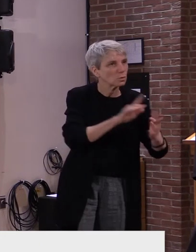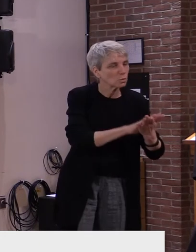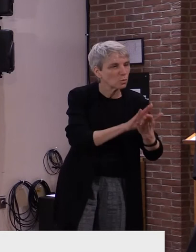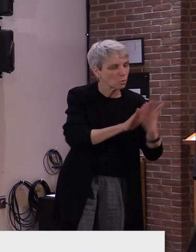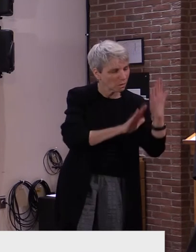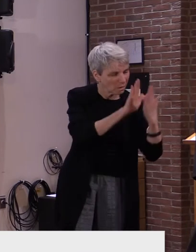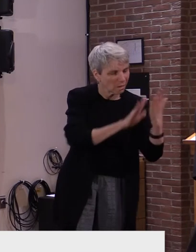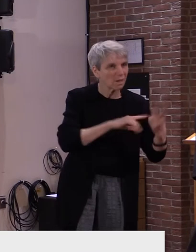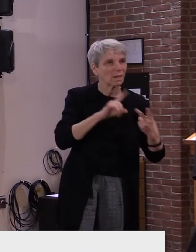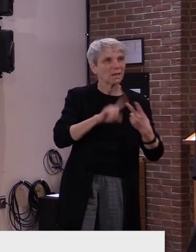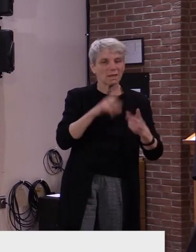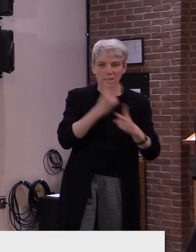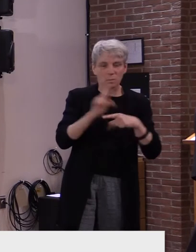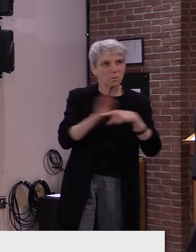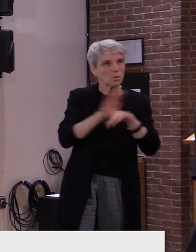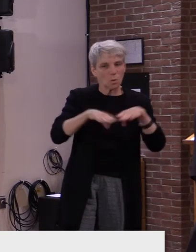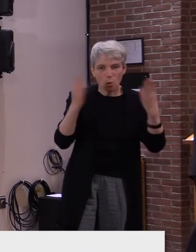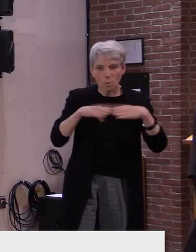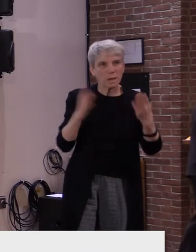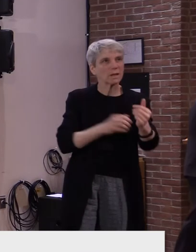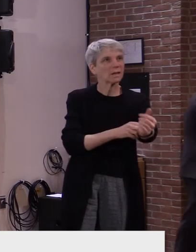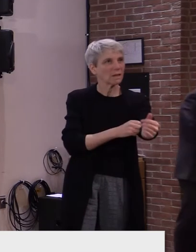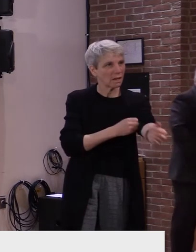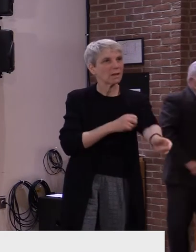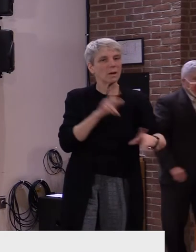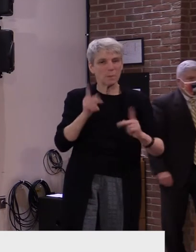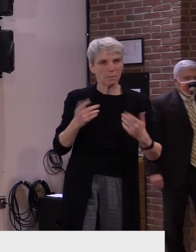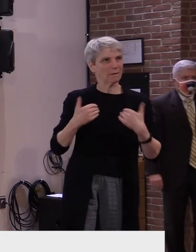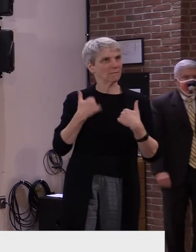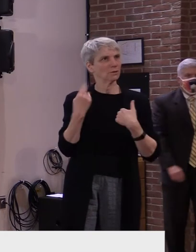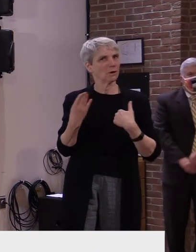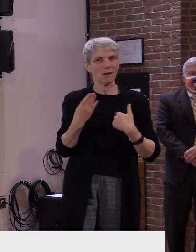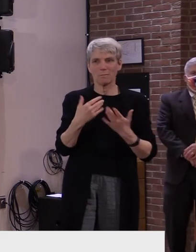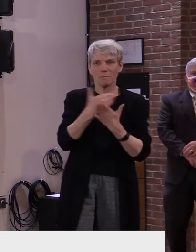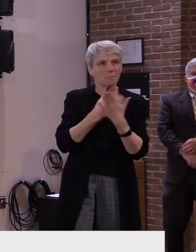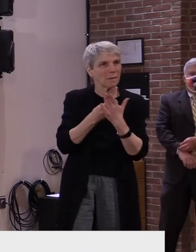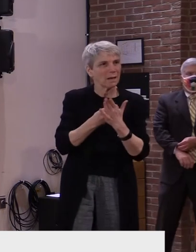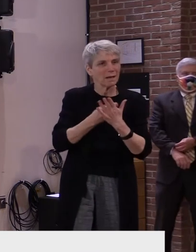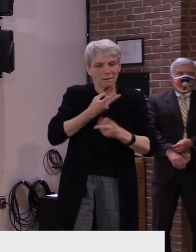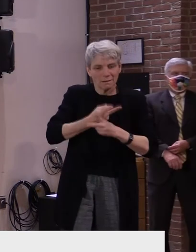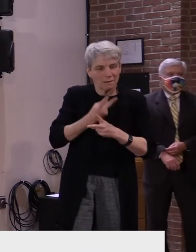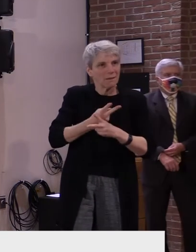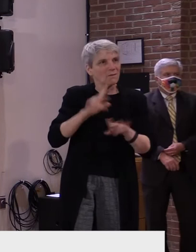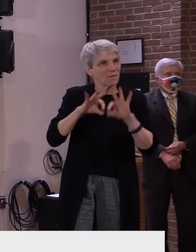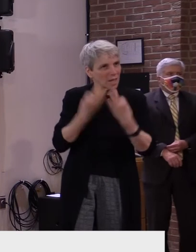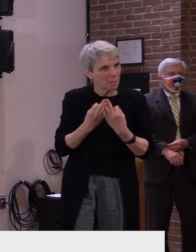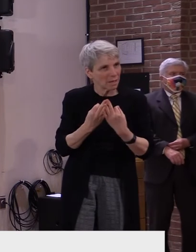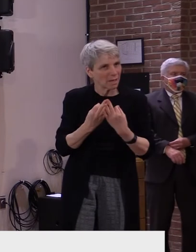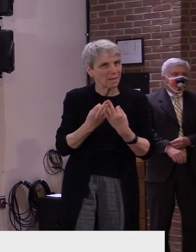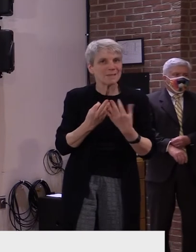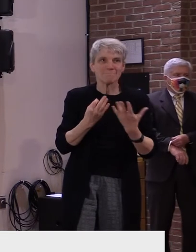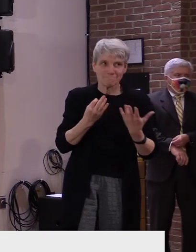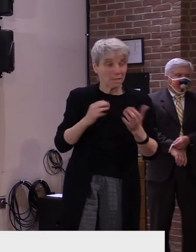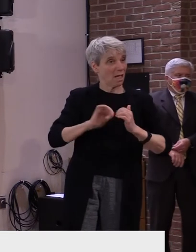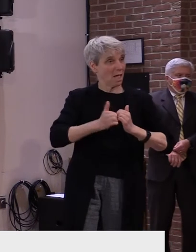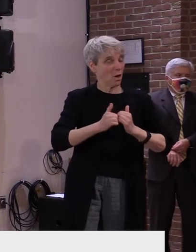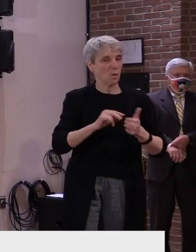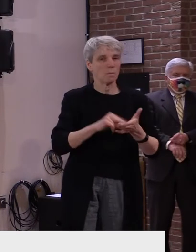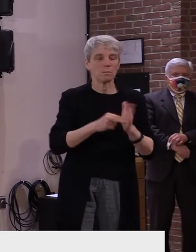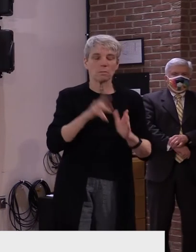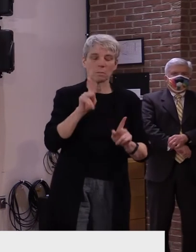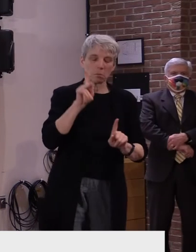working will take every vermonter committing to wearing a mask keeping six feet apart from others following our